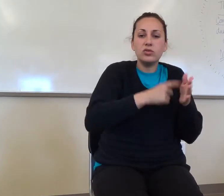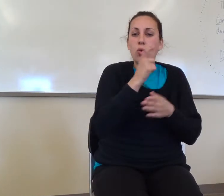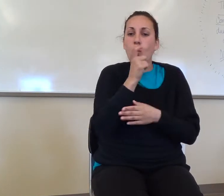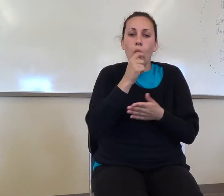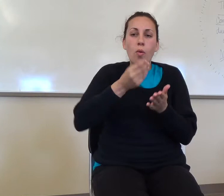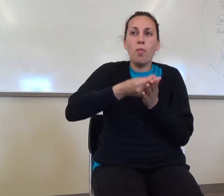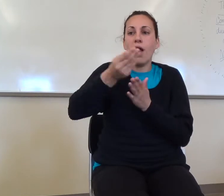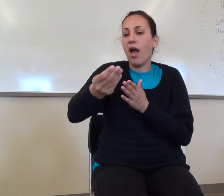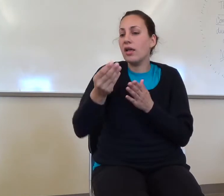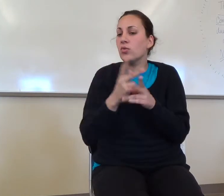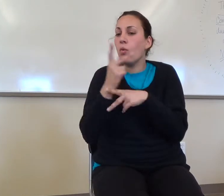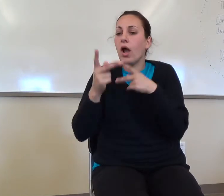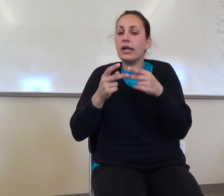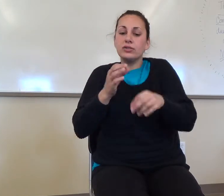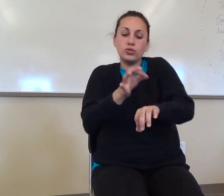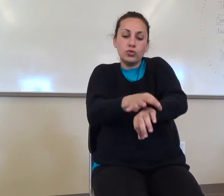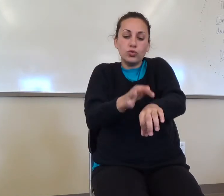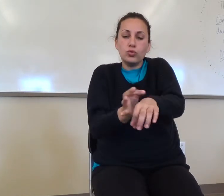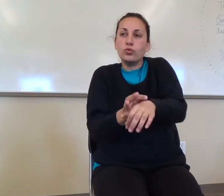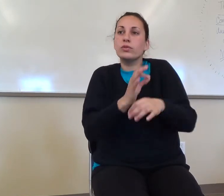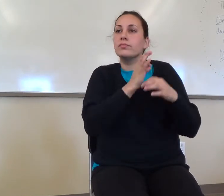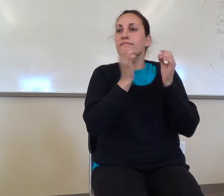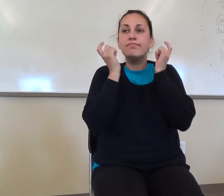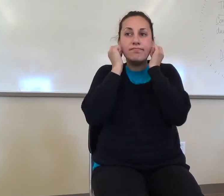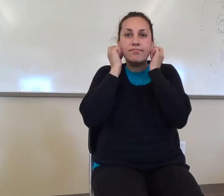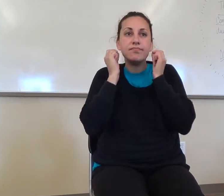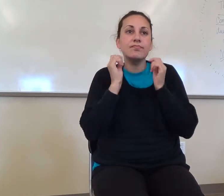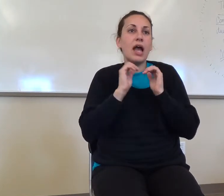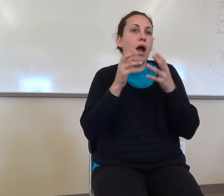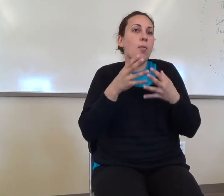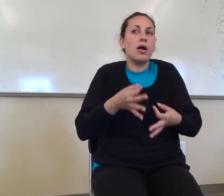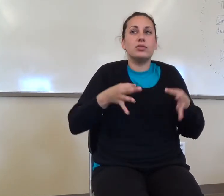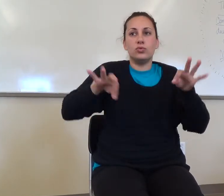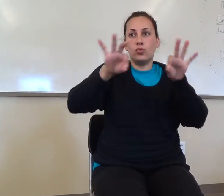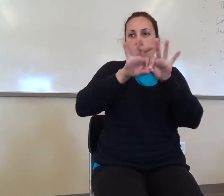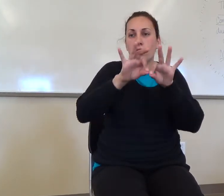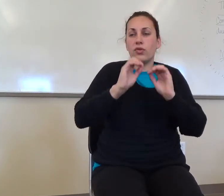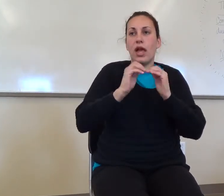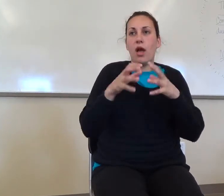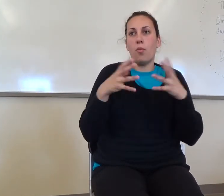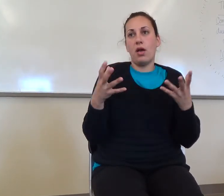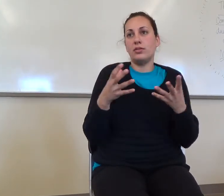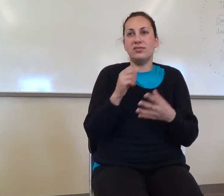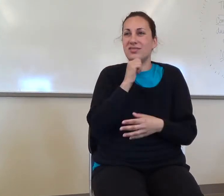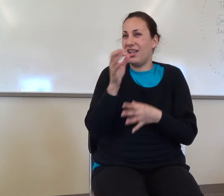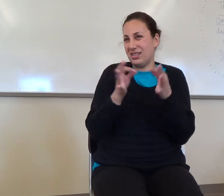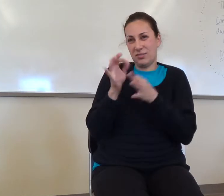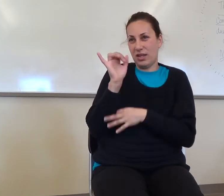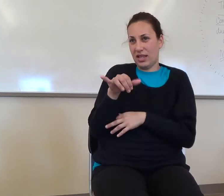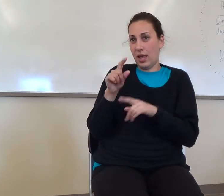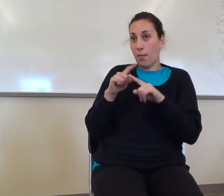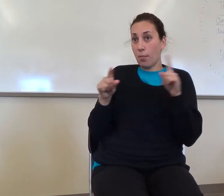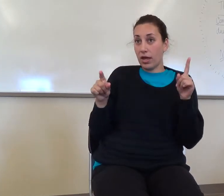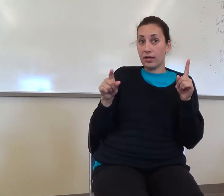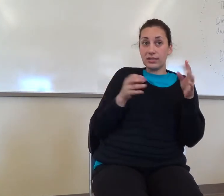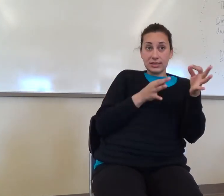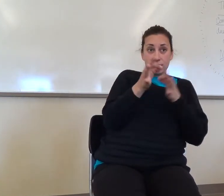what kind of jewelry they're using, how much they're worth, okay? Yeah, the thing that's going throughout here is mining sapphires,